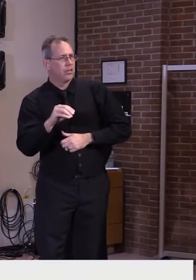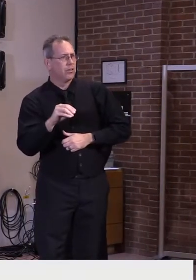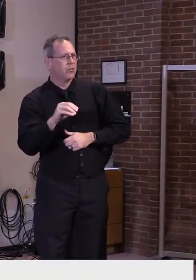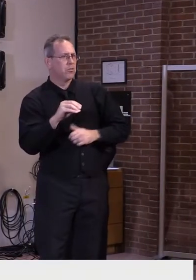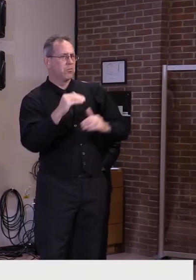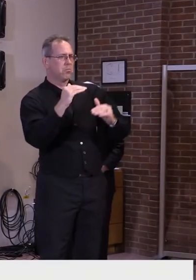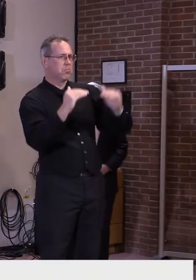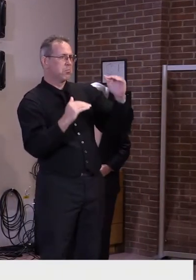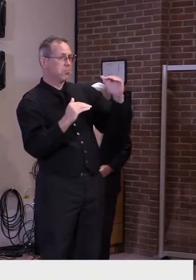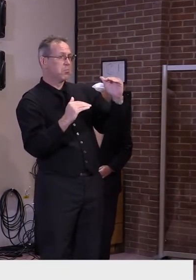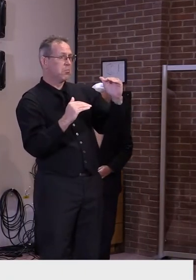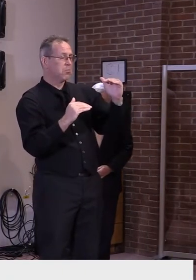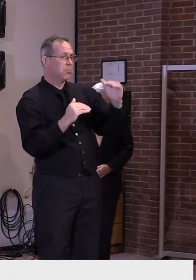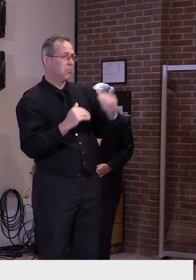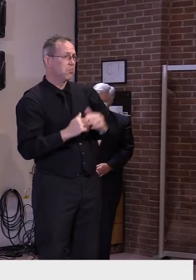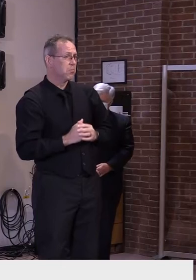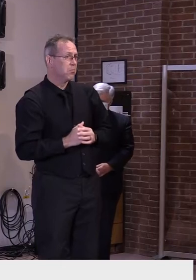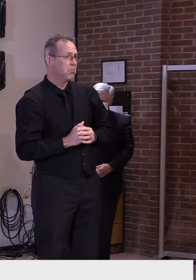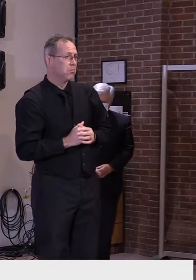Thank you very much.